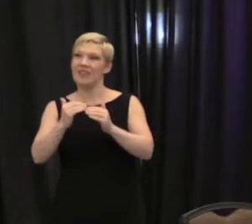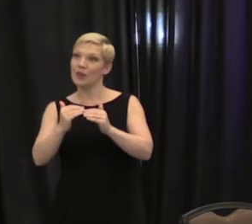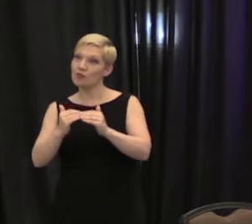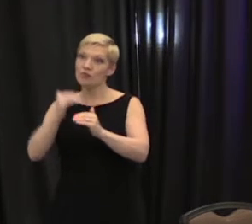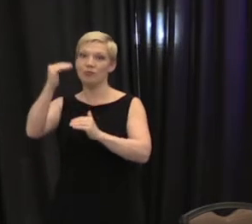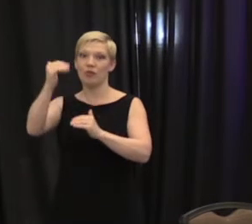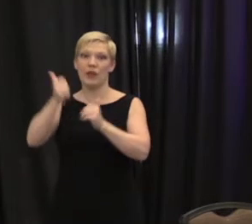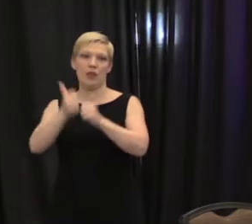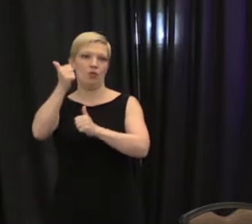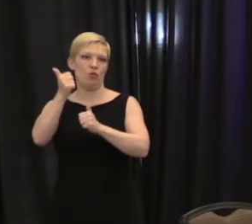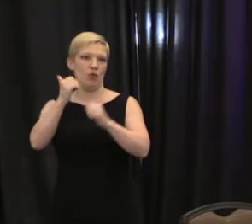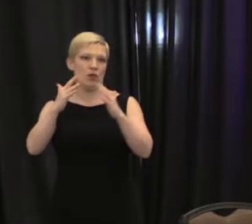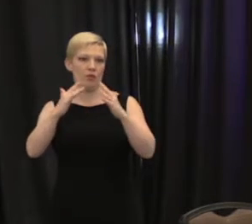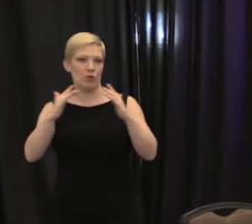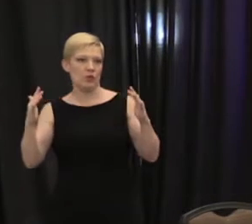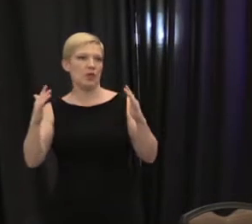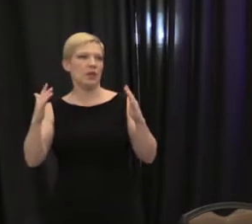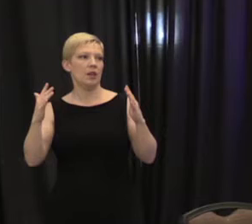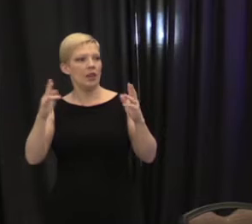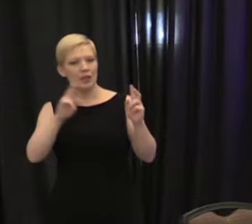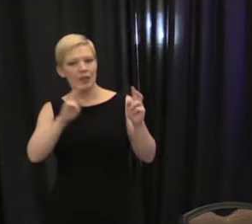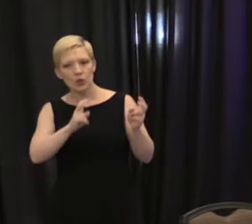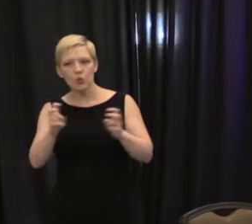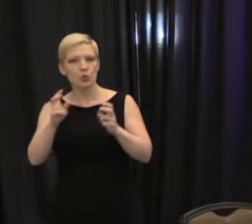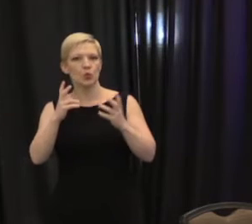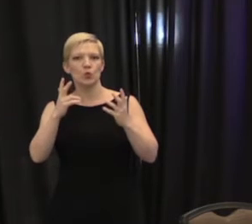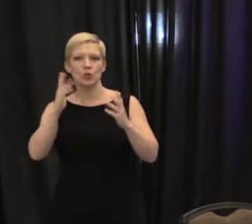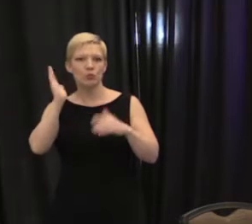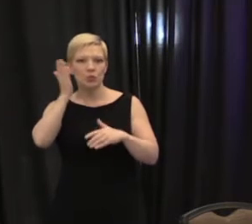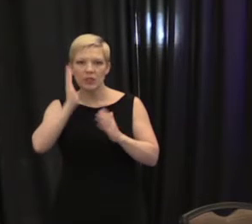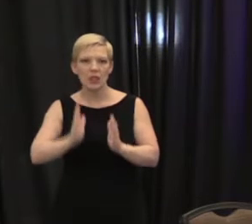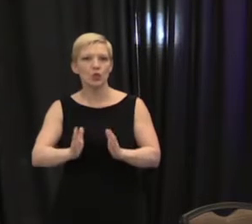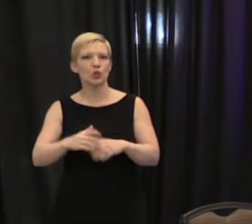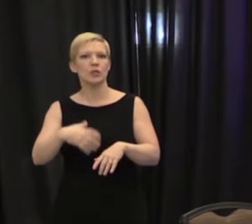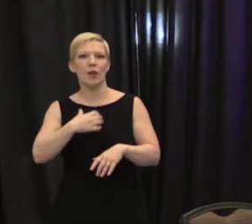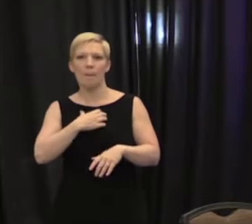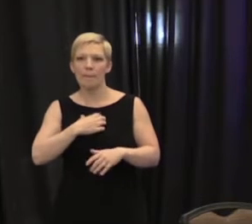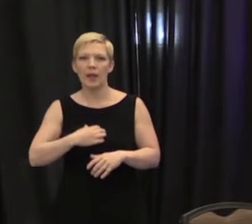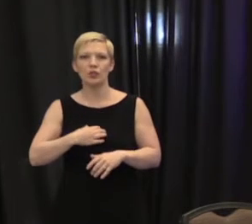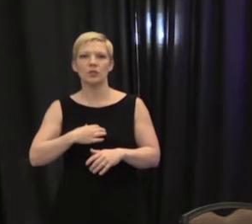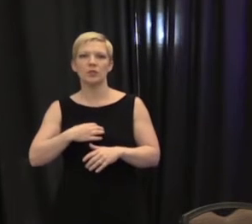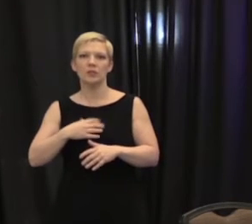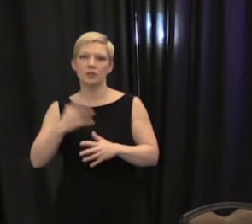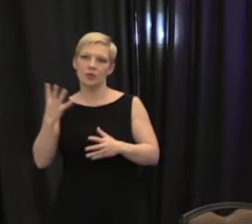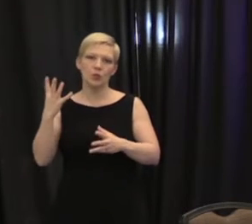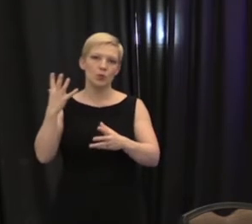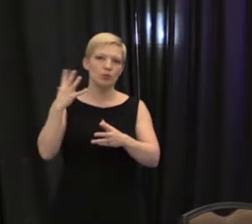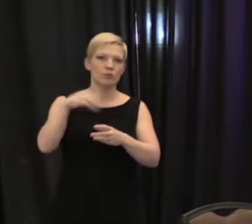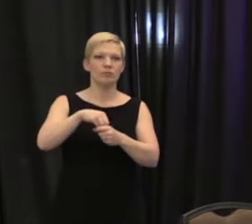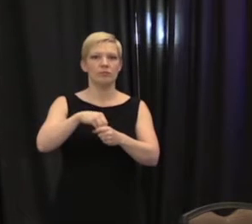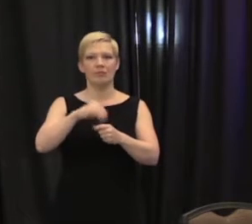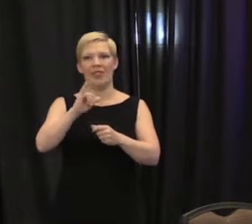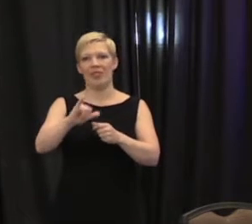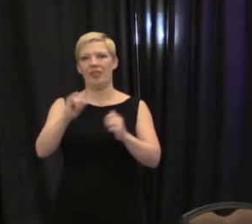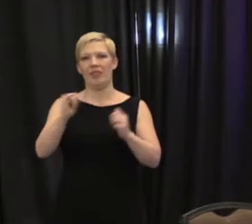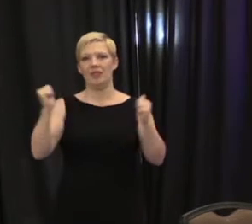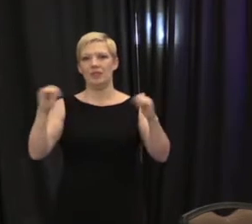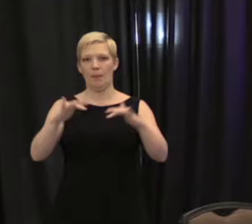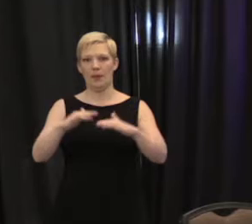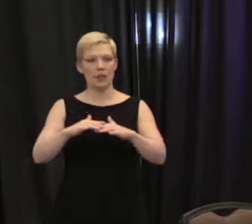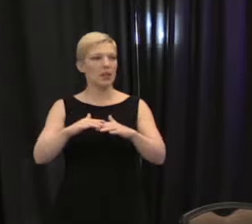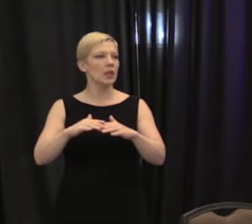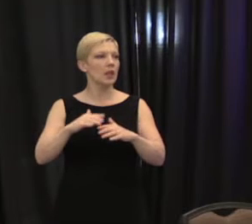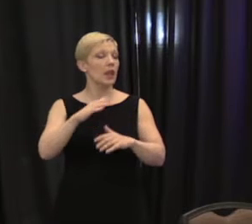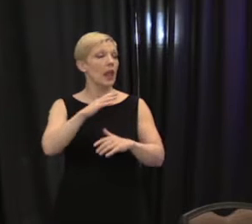diversity of issues, of presenters, of passions into the summit. We were so honored this